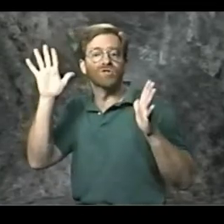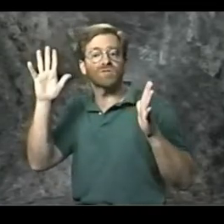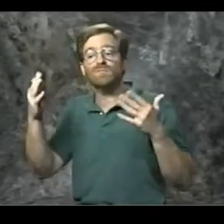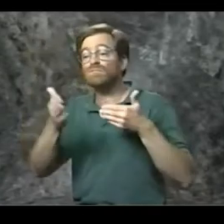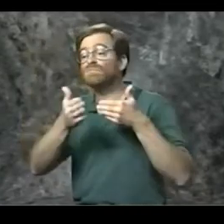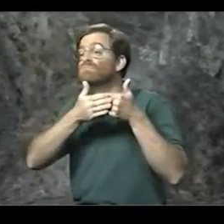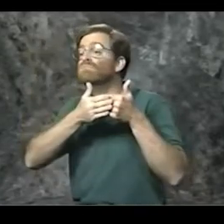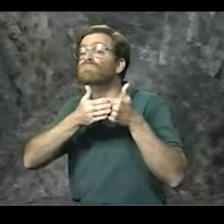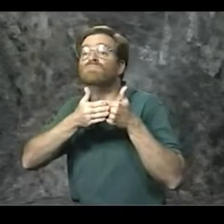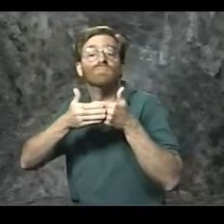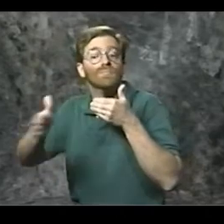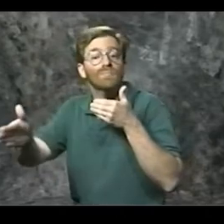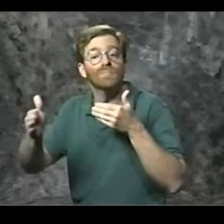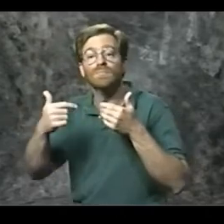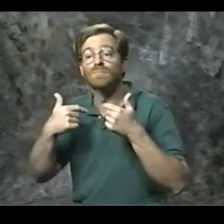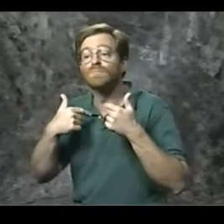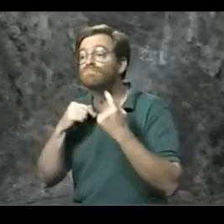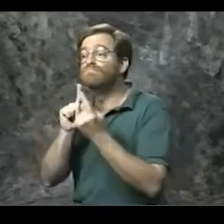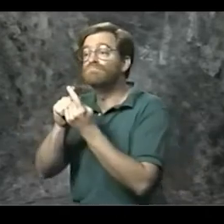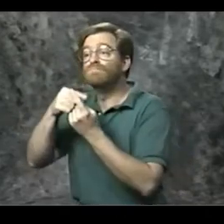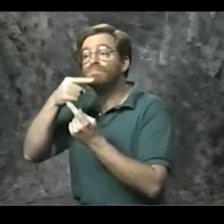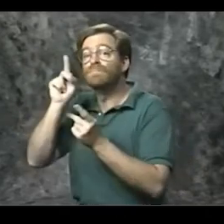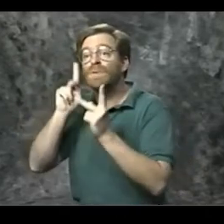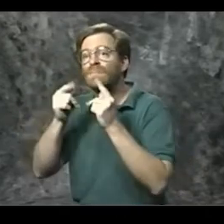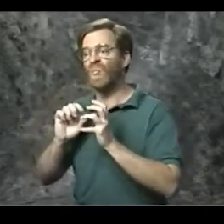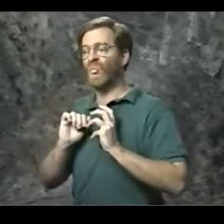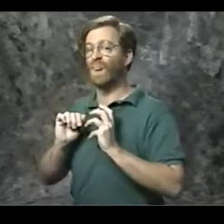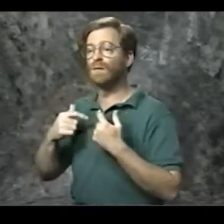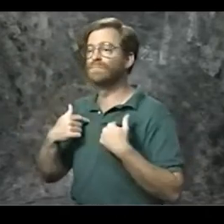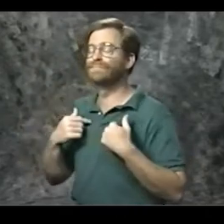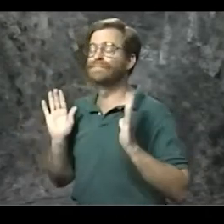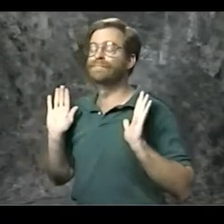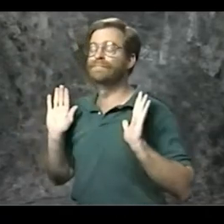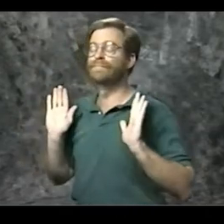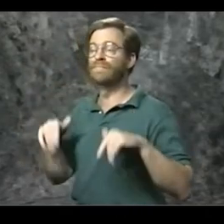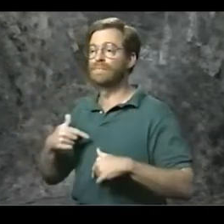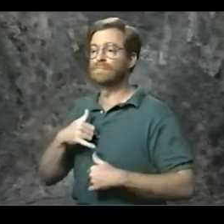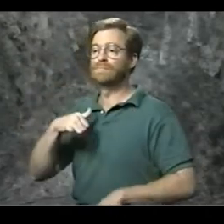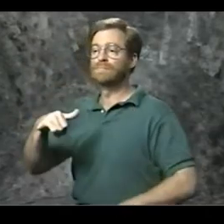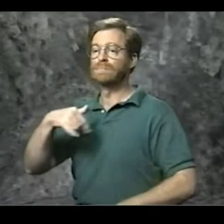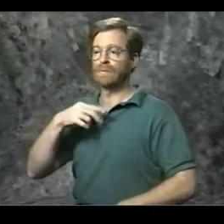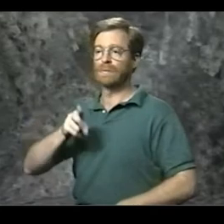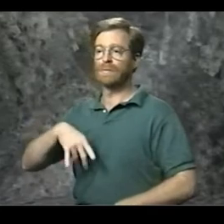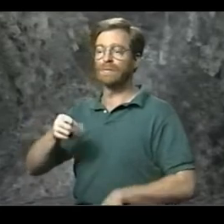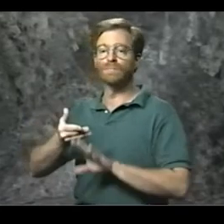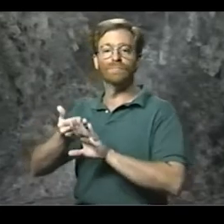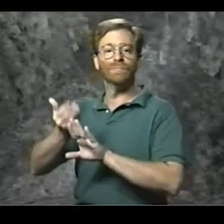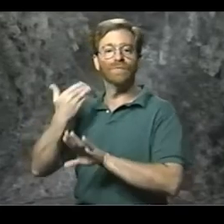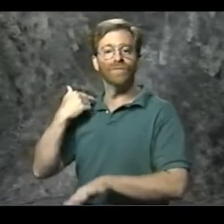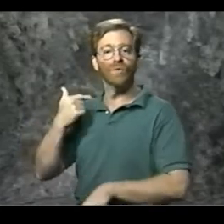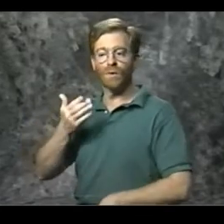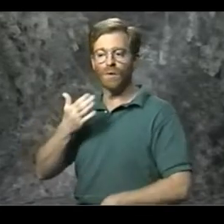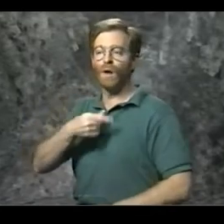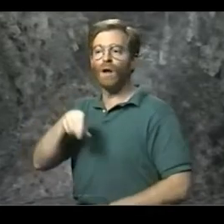And then I realized that I am the same as all the hearing people, and I need